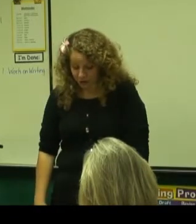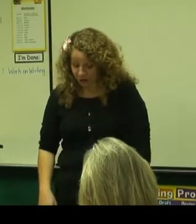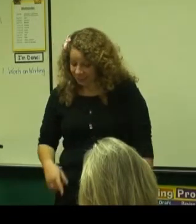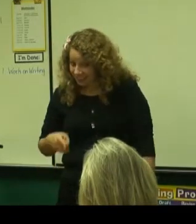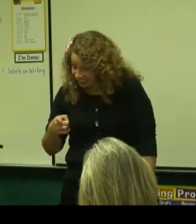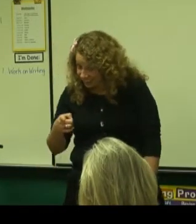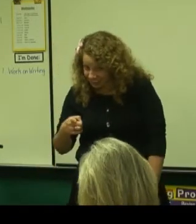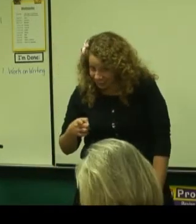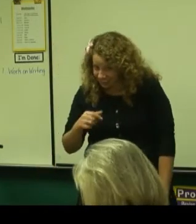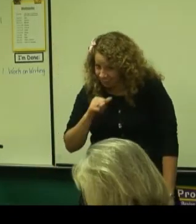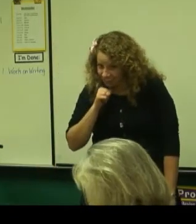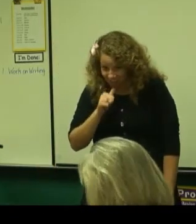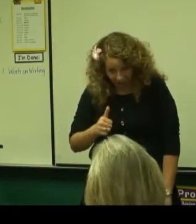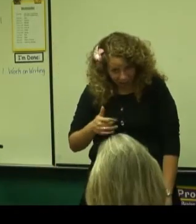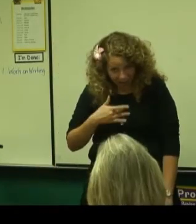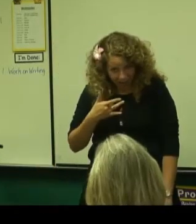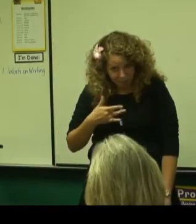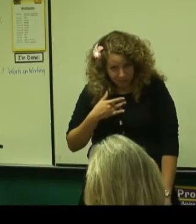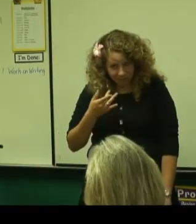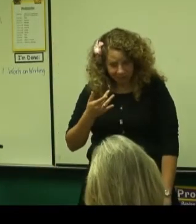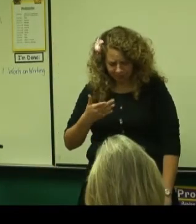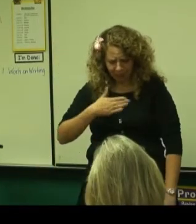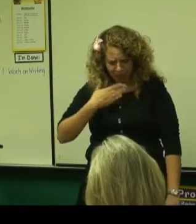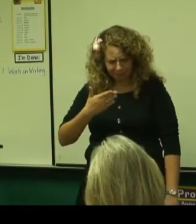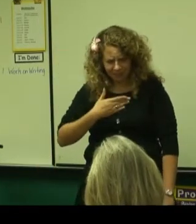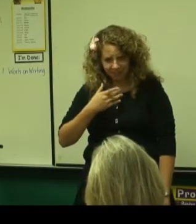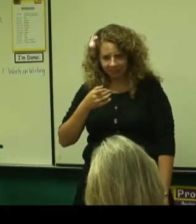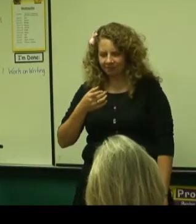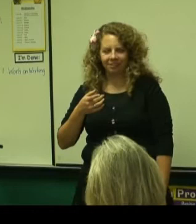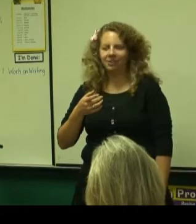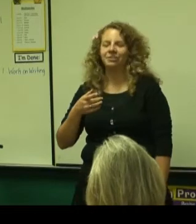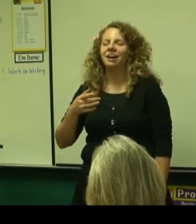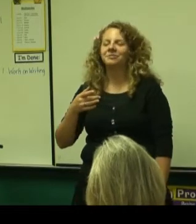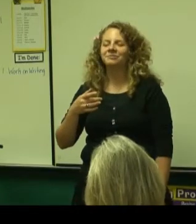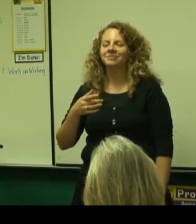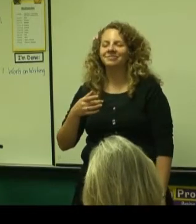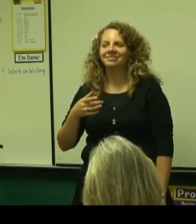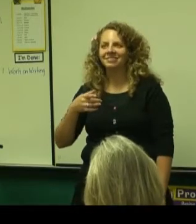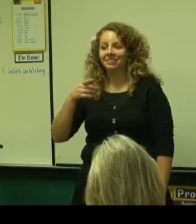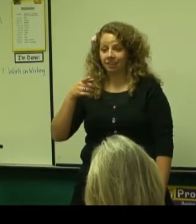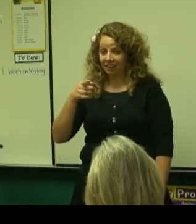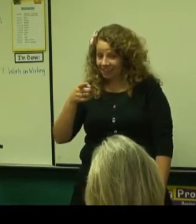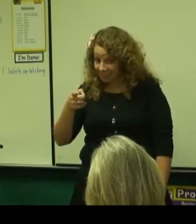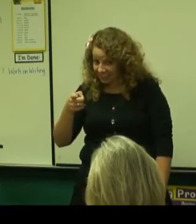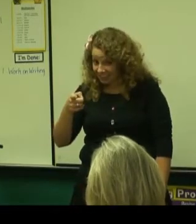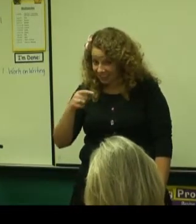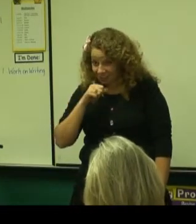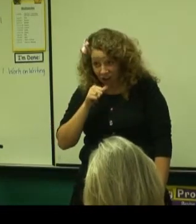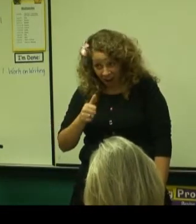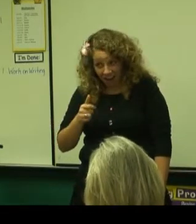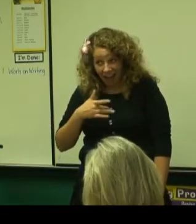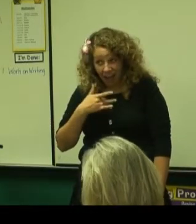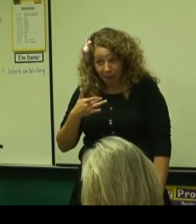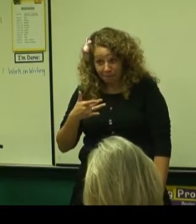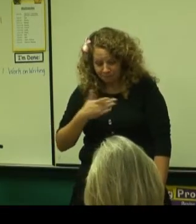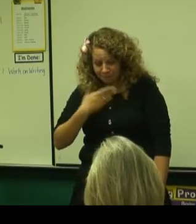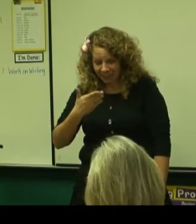so he not happy? Happy? Oh wow. he not